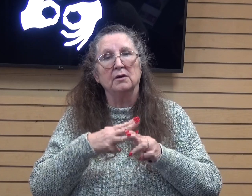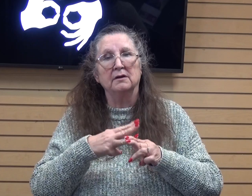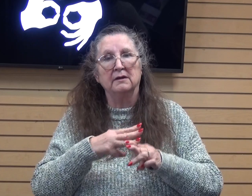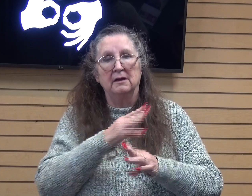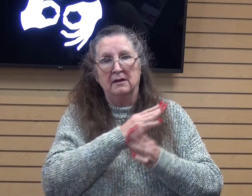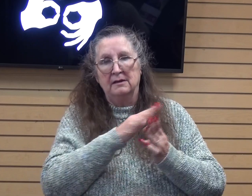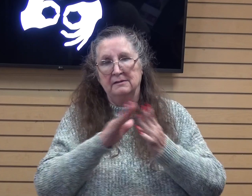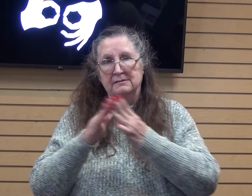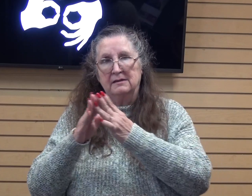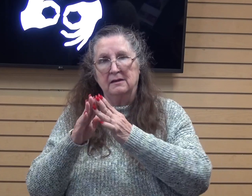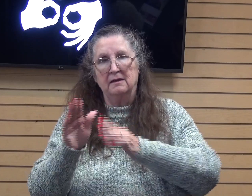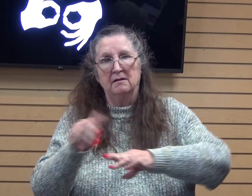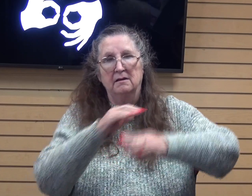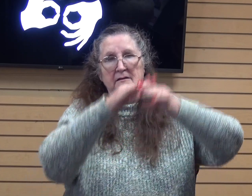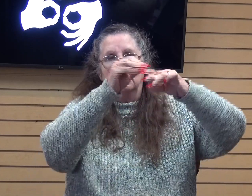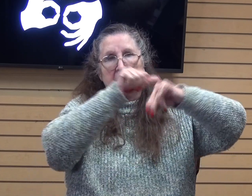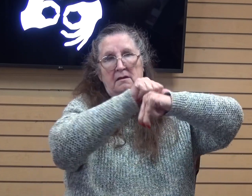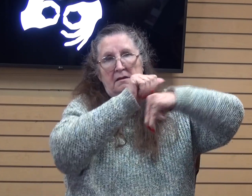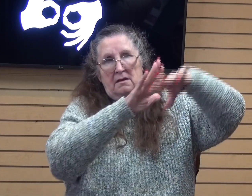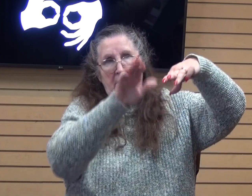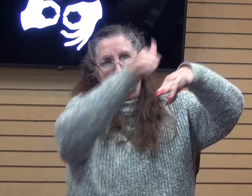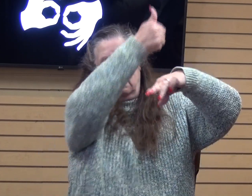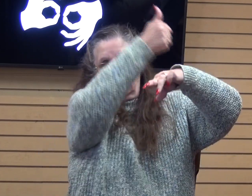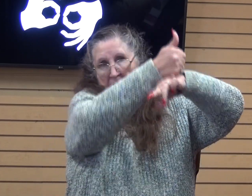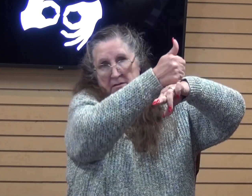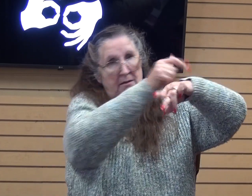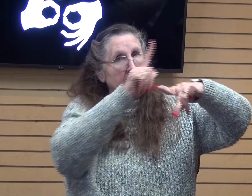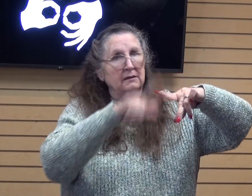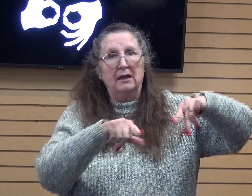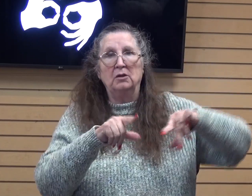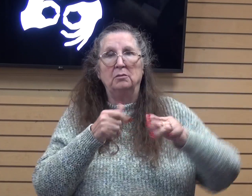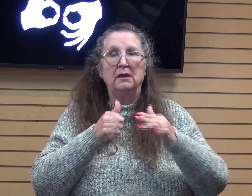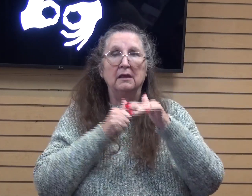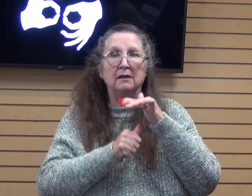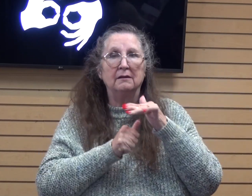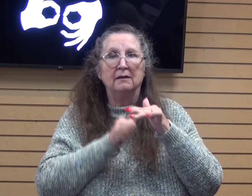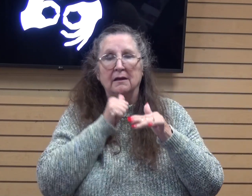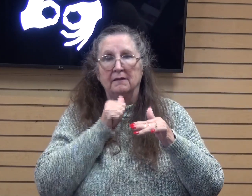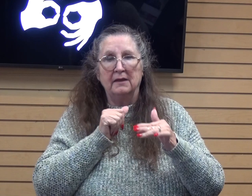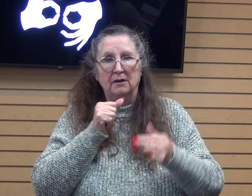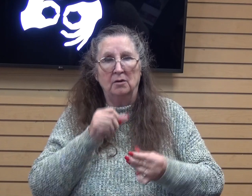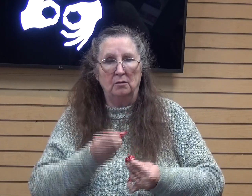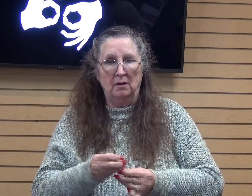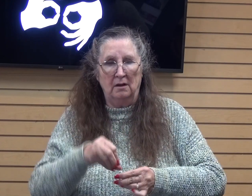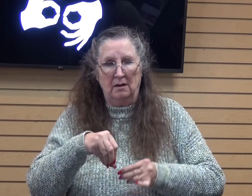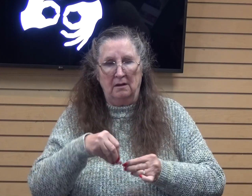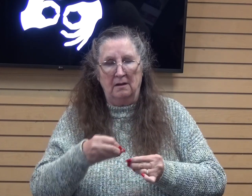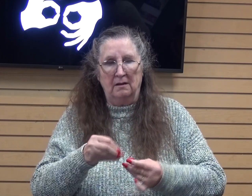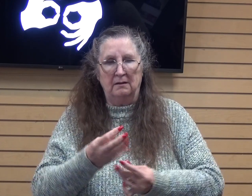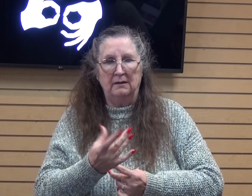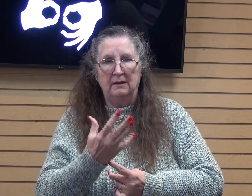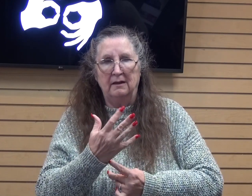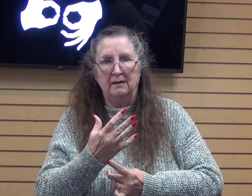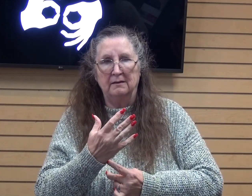hill cannot be hidden. Nor do they light a lamp and put it under a basket, but on a